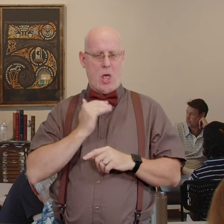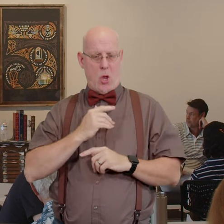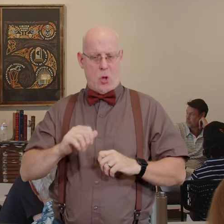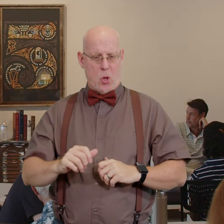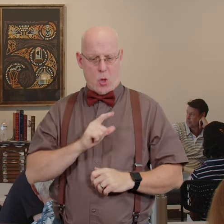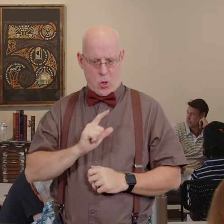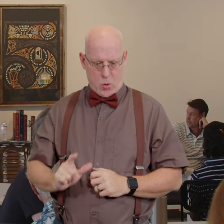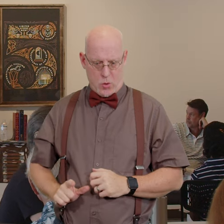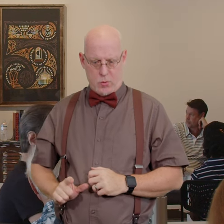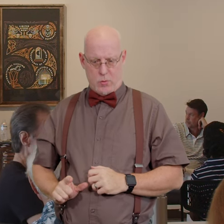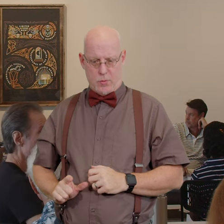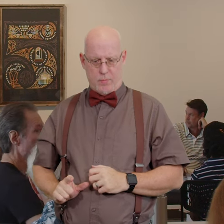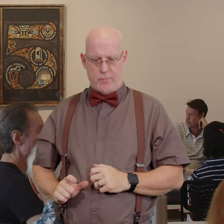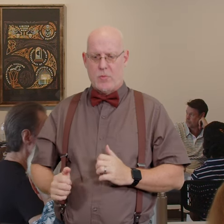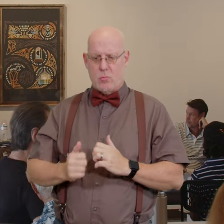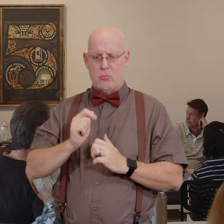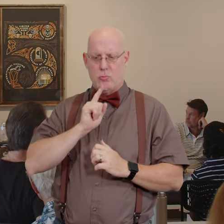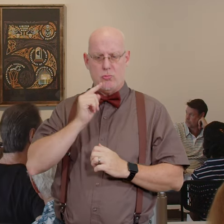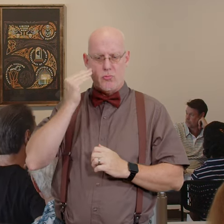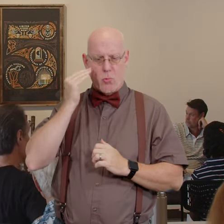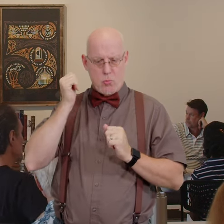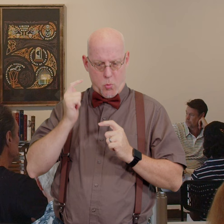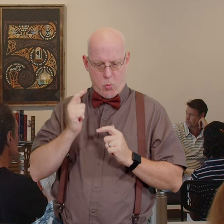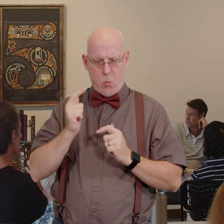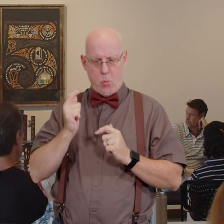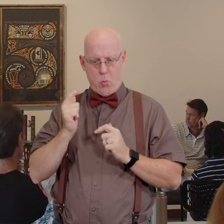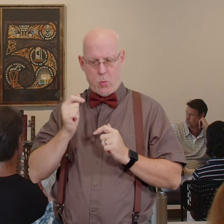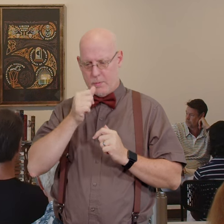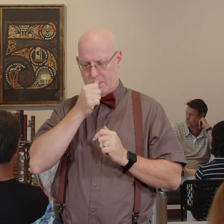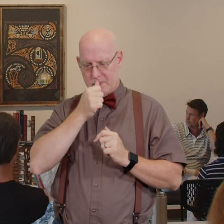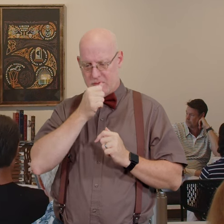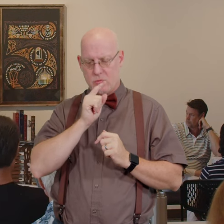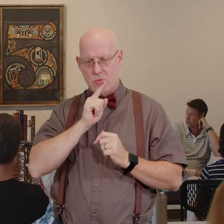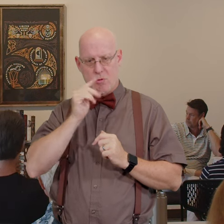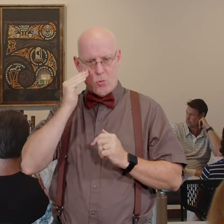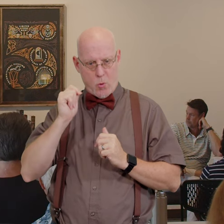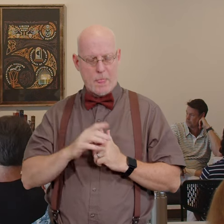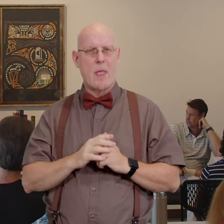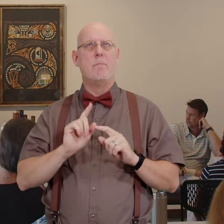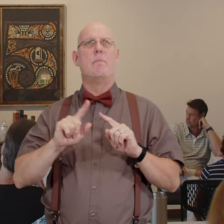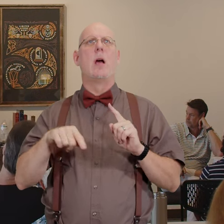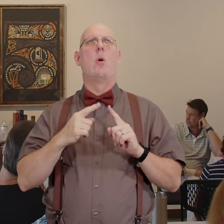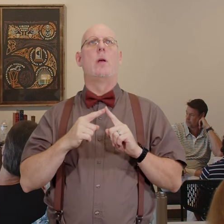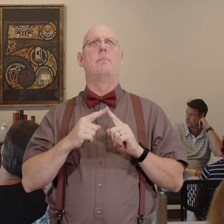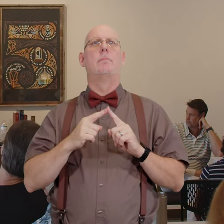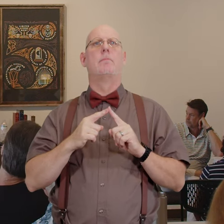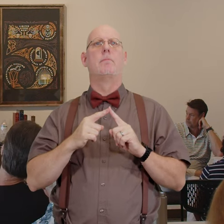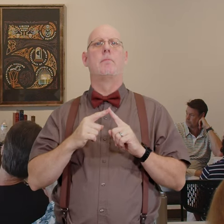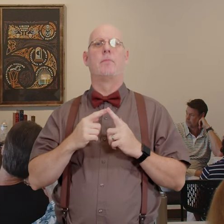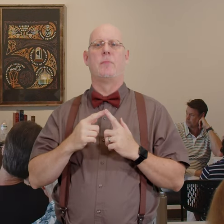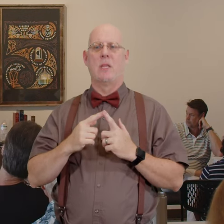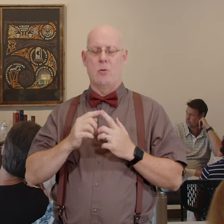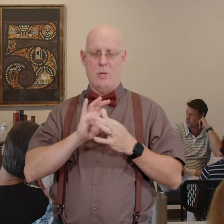When our Lord, he's most certainly all-knowing. God's certainly, most certainly all-knowing. But when his foreknowledge